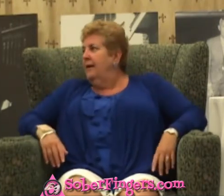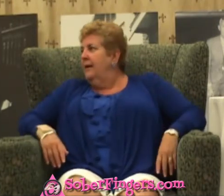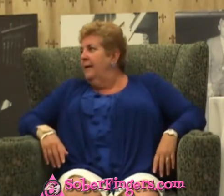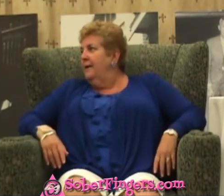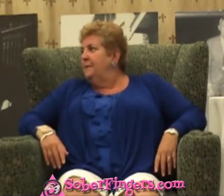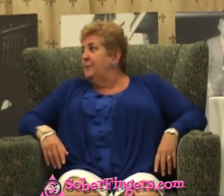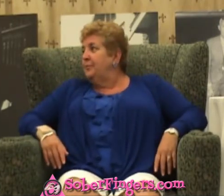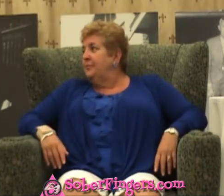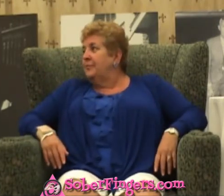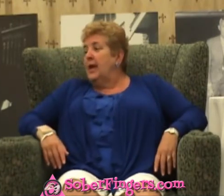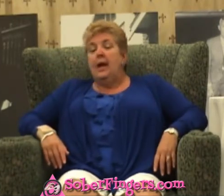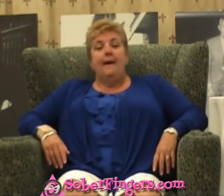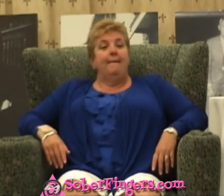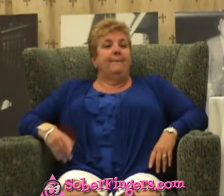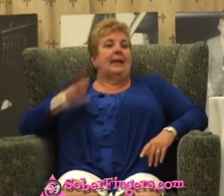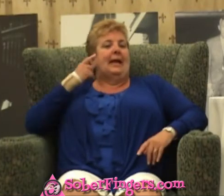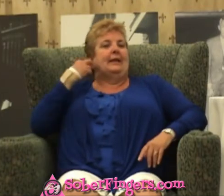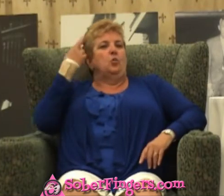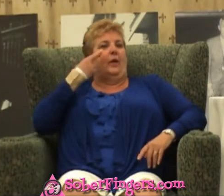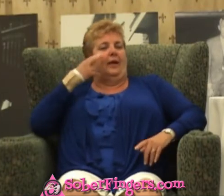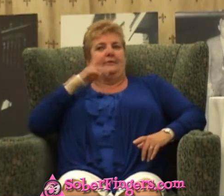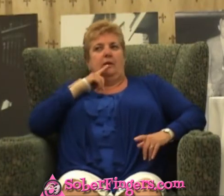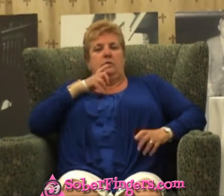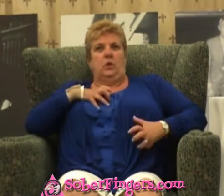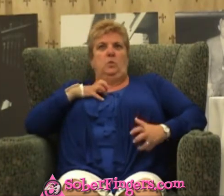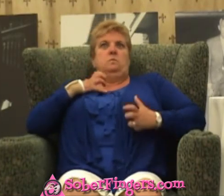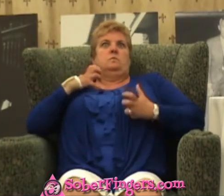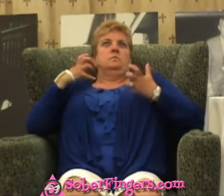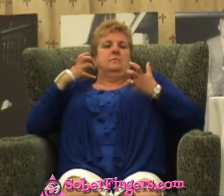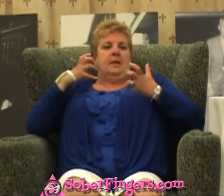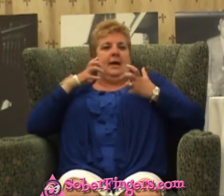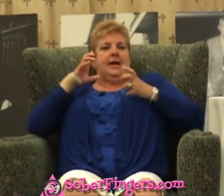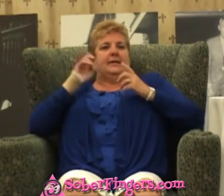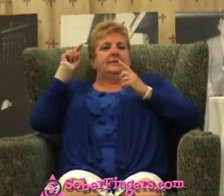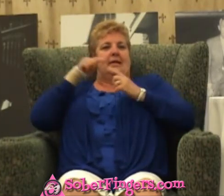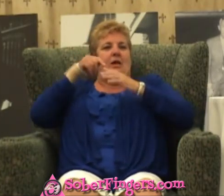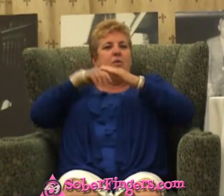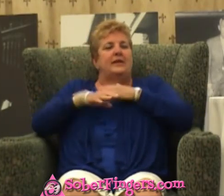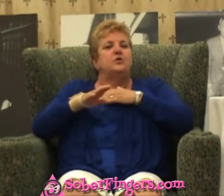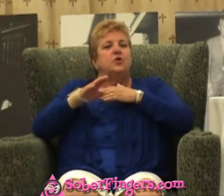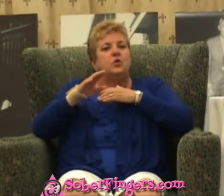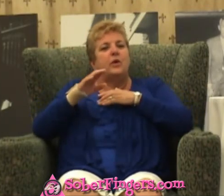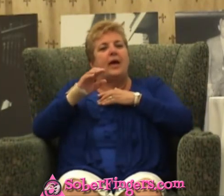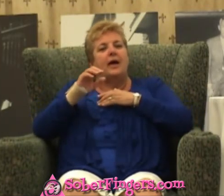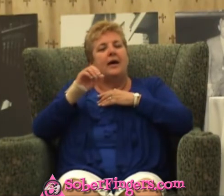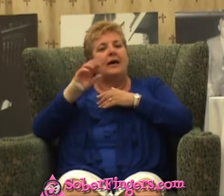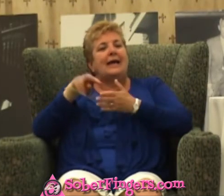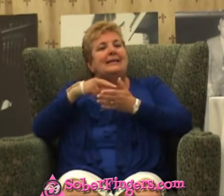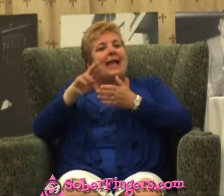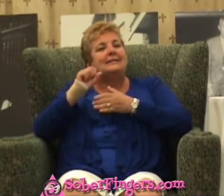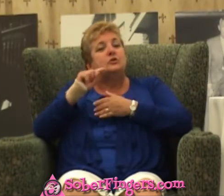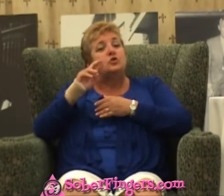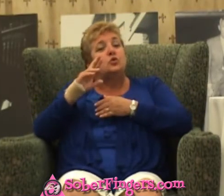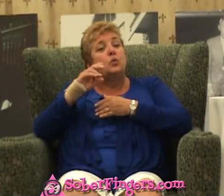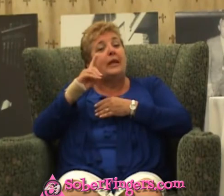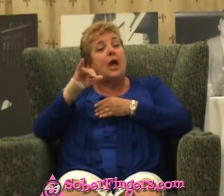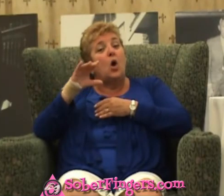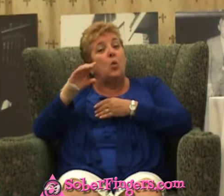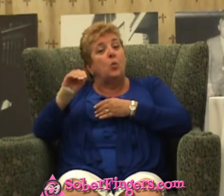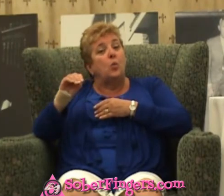I didn't know how tight I'd gotten until I wandered into a Arthur Murray dance studio. And you know, I know that there's a God today too, because he answers